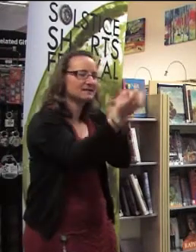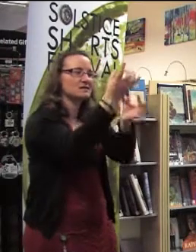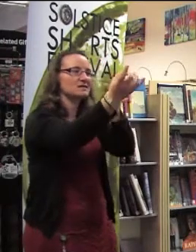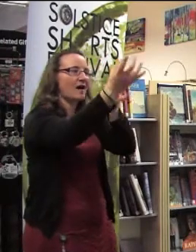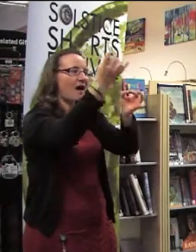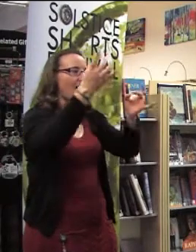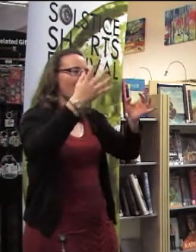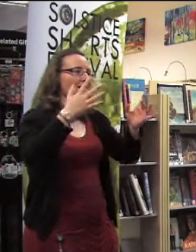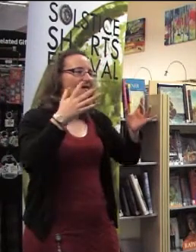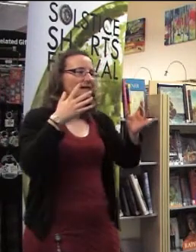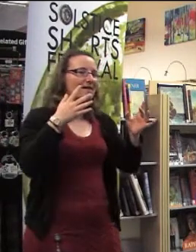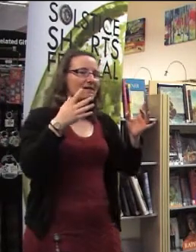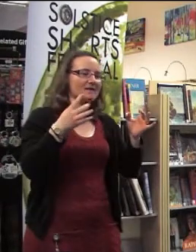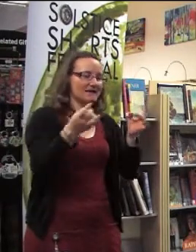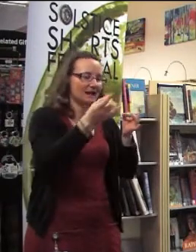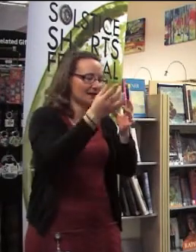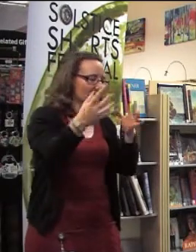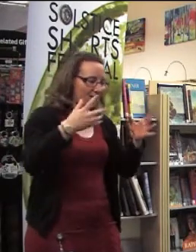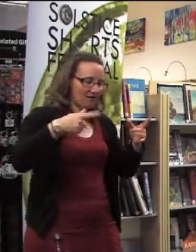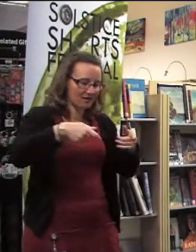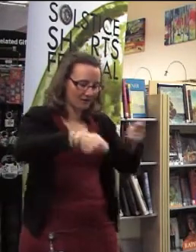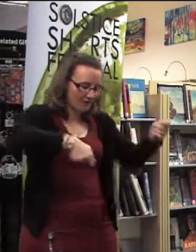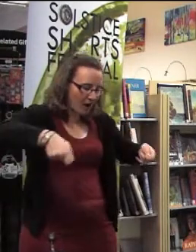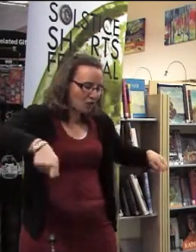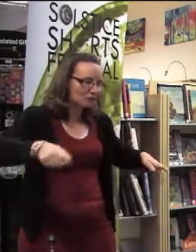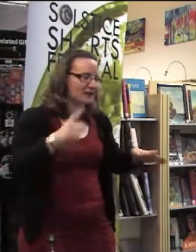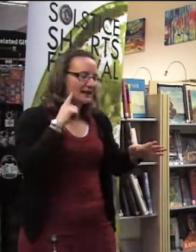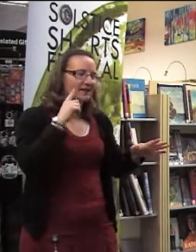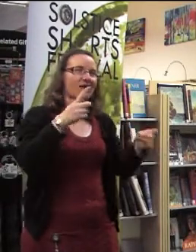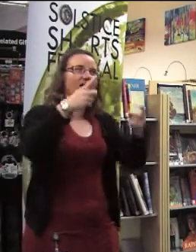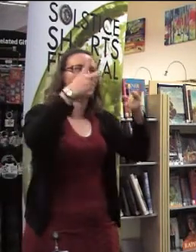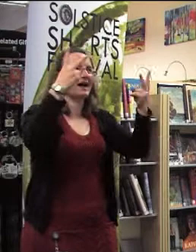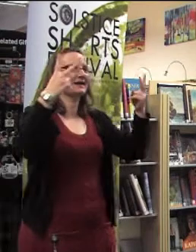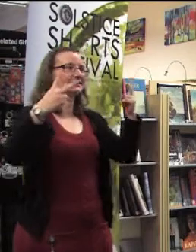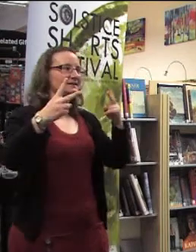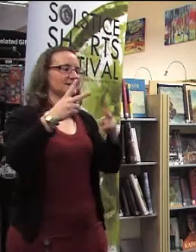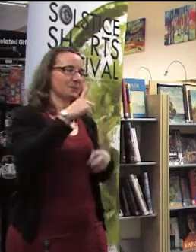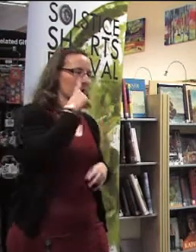and the cutlery are points of light, white and silver.